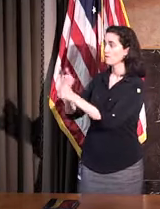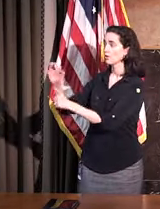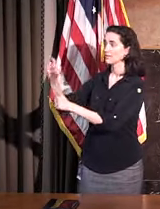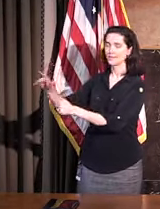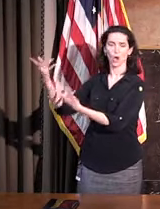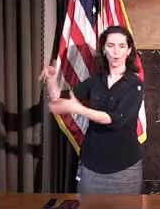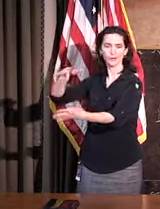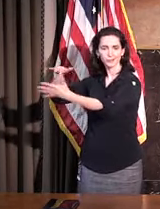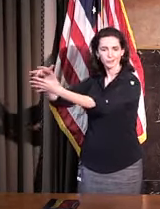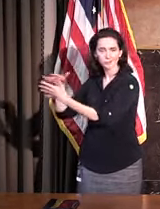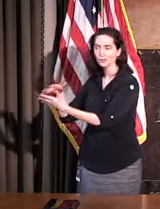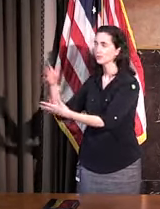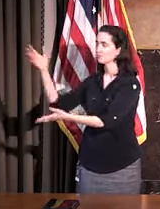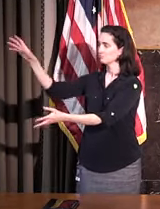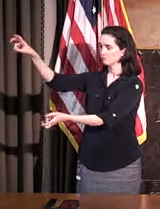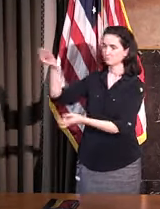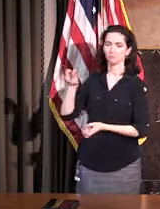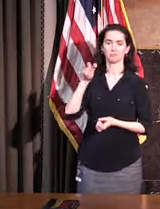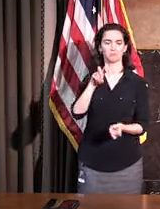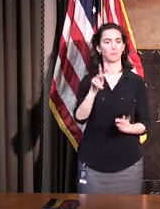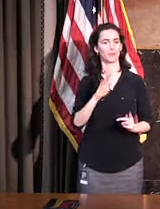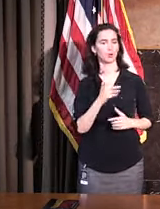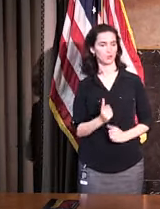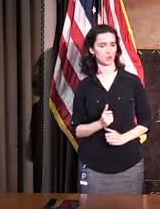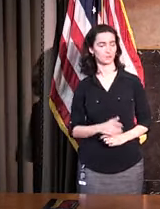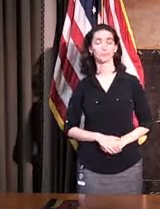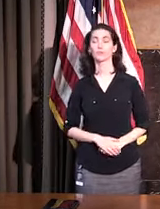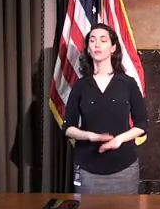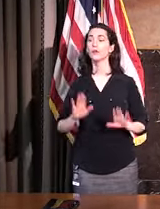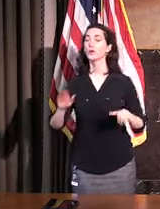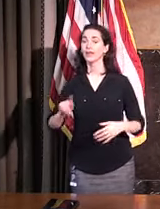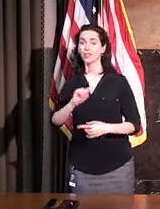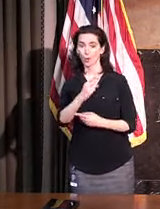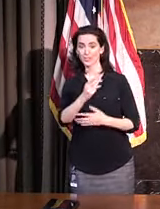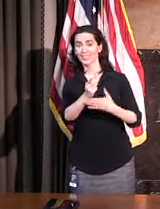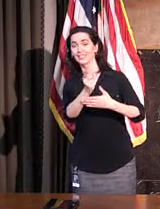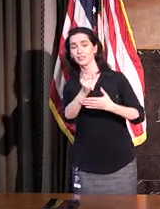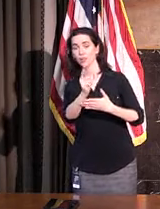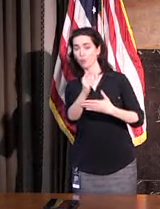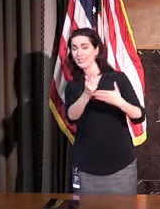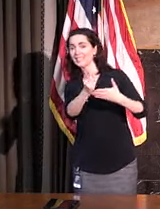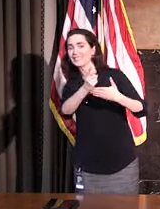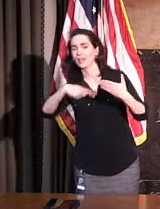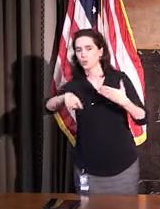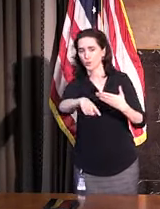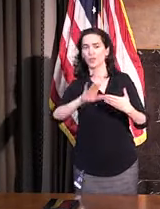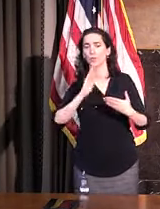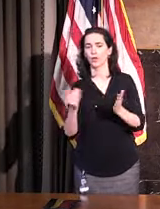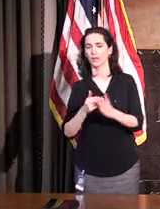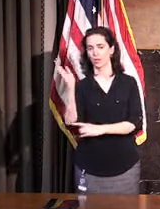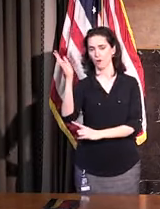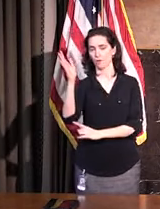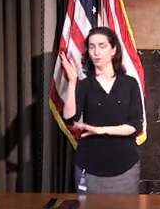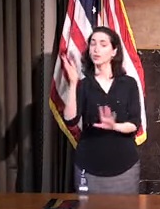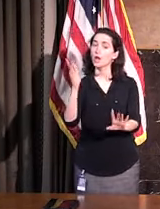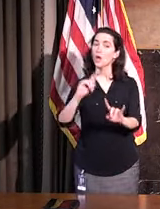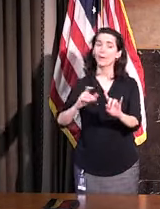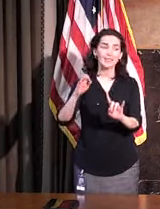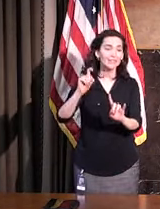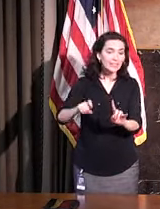no exception. So our next press conference will be a week from Thursday, again, unless we have reason to call you back